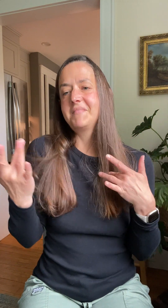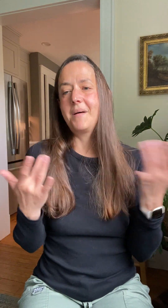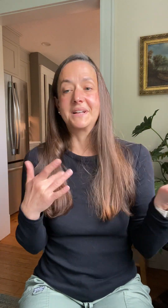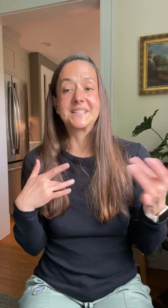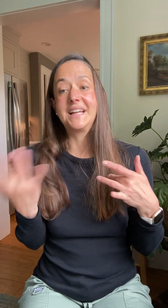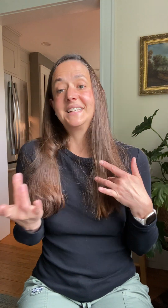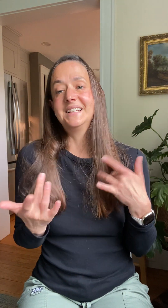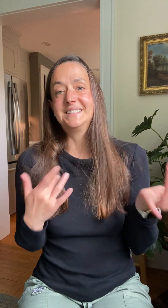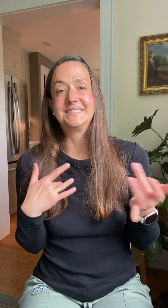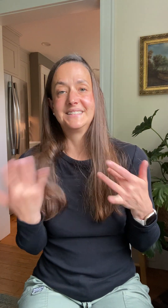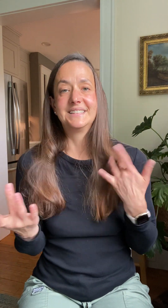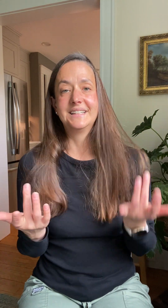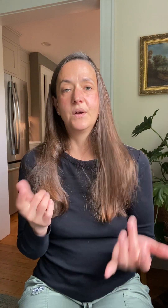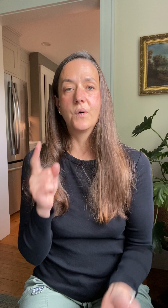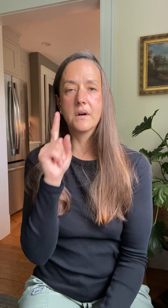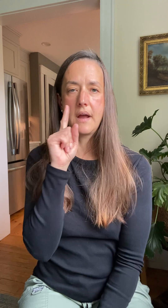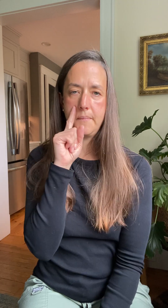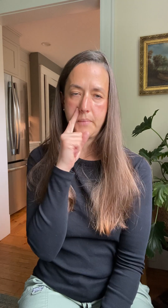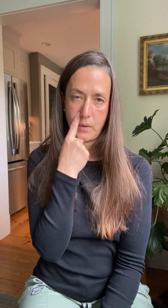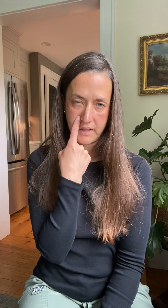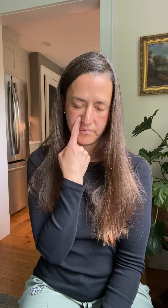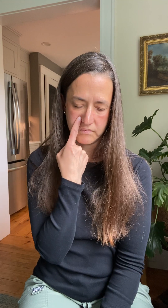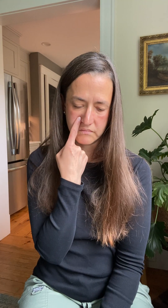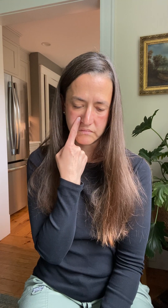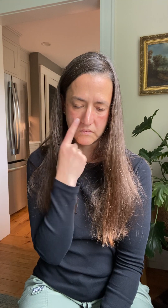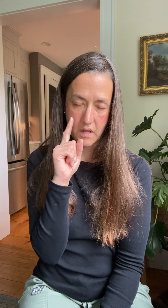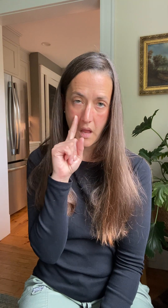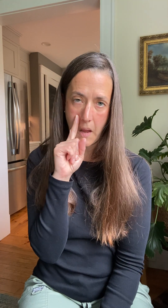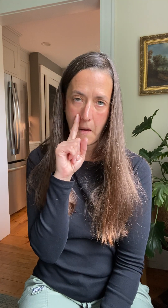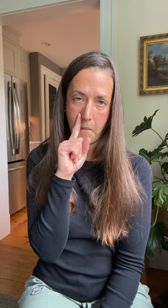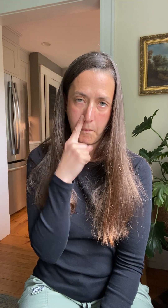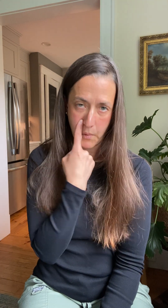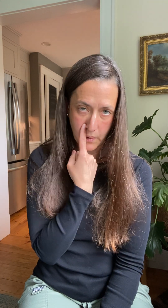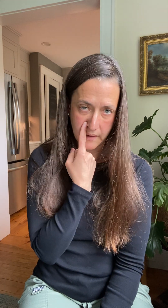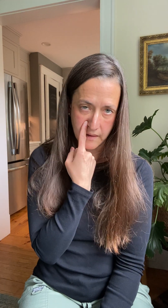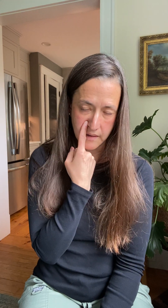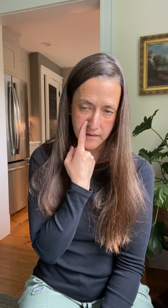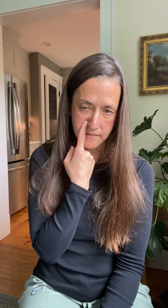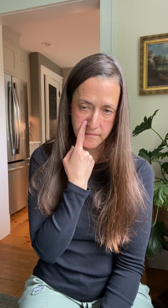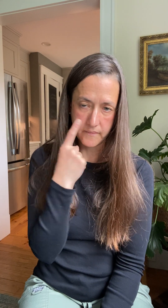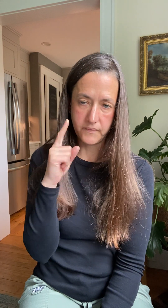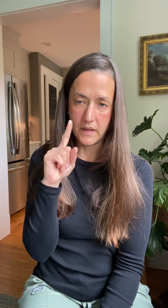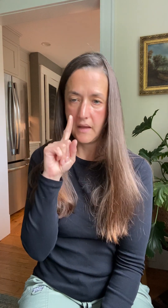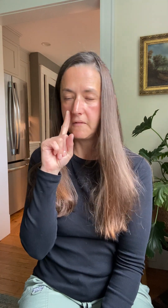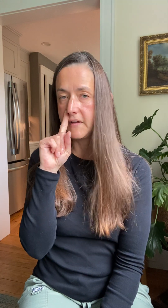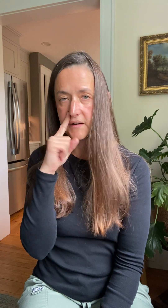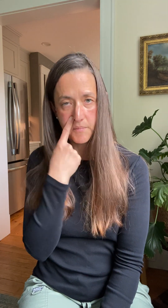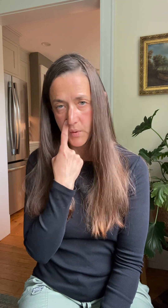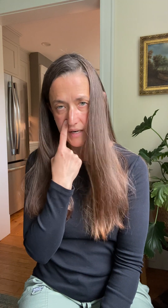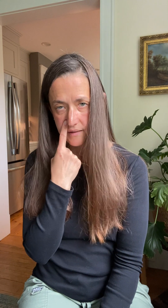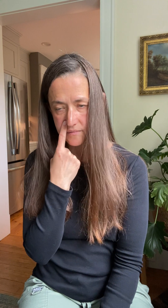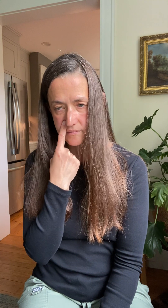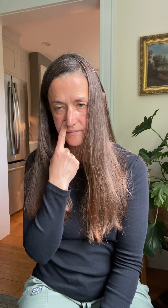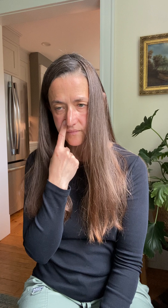I'm excited. Or I'm bored. Bored. Very boring.